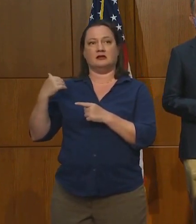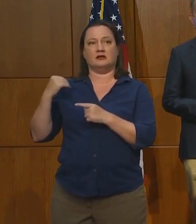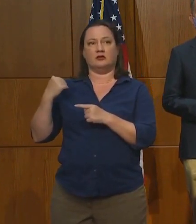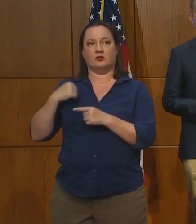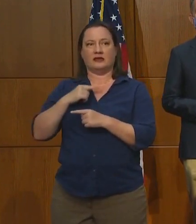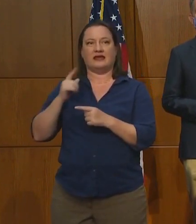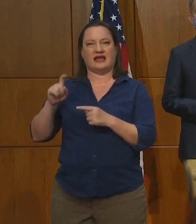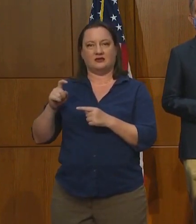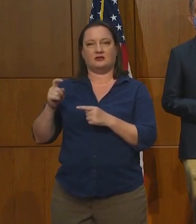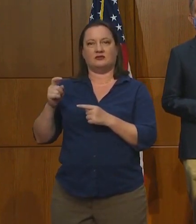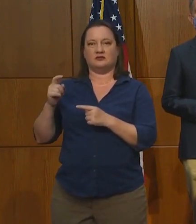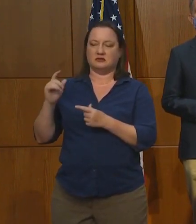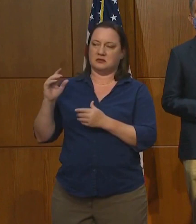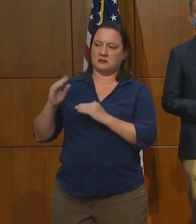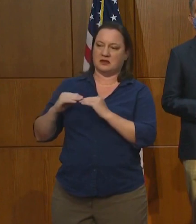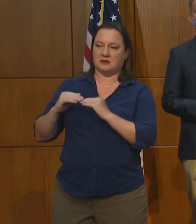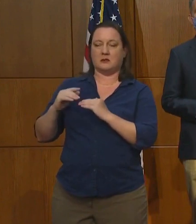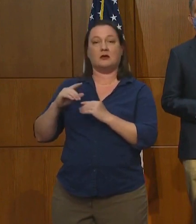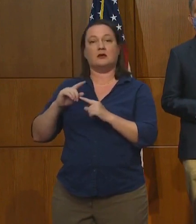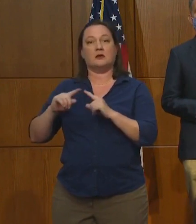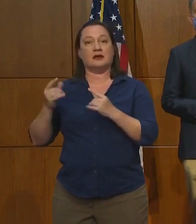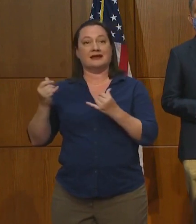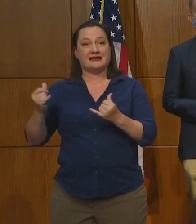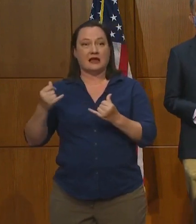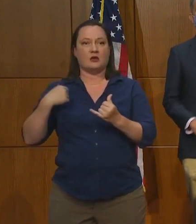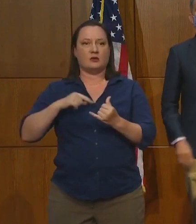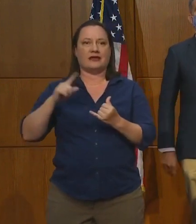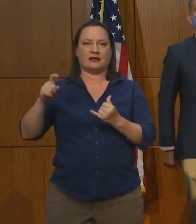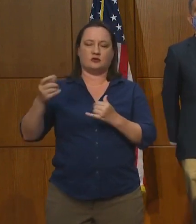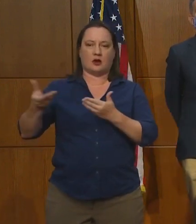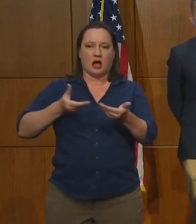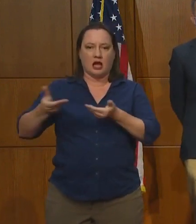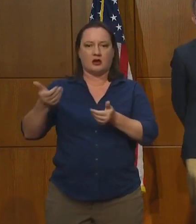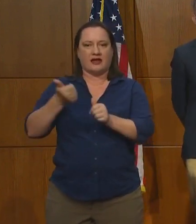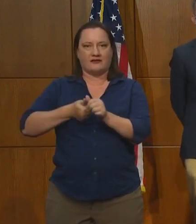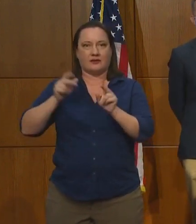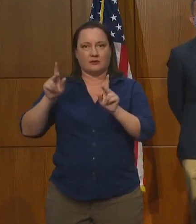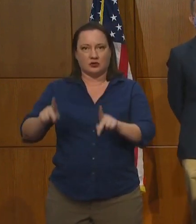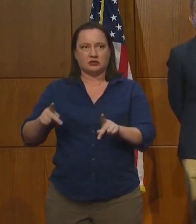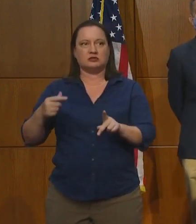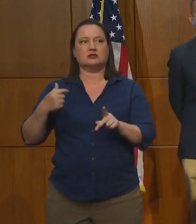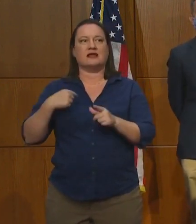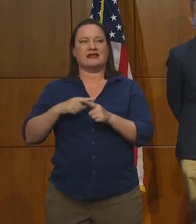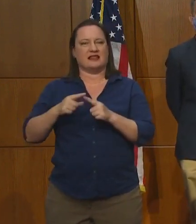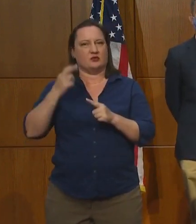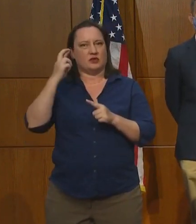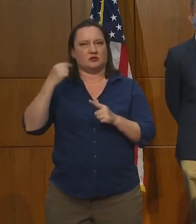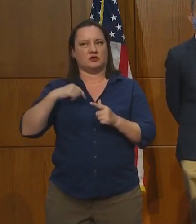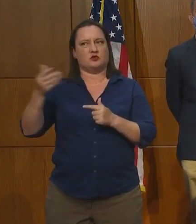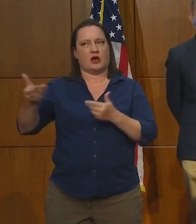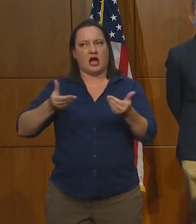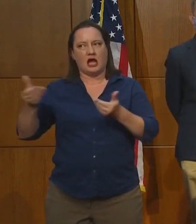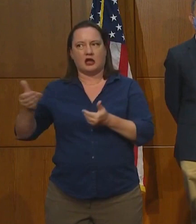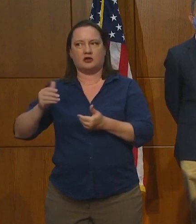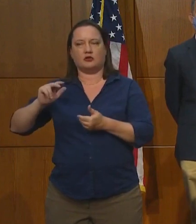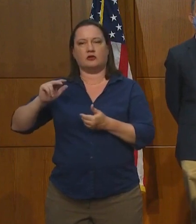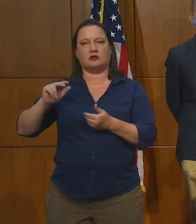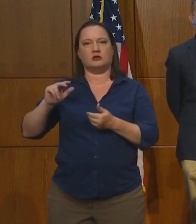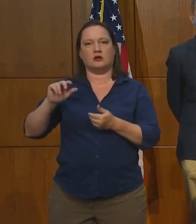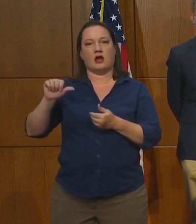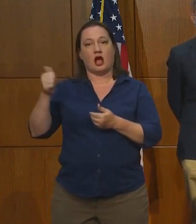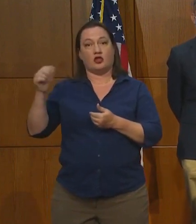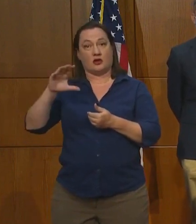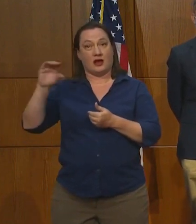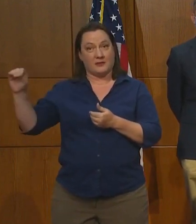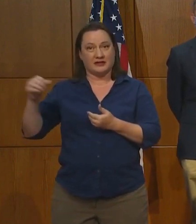every individual. That was released later, then we realized we needed to hire third-party call centers. And so we've had 2 contracts with third-party